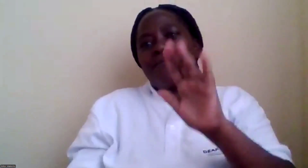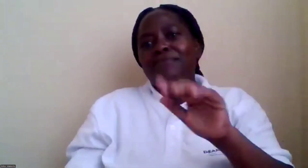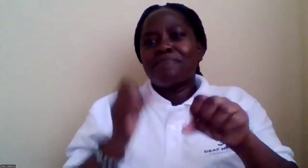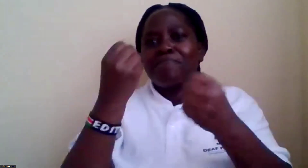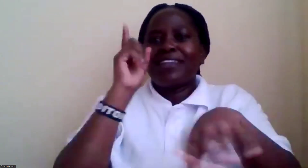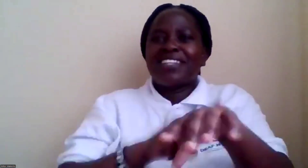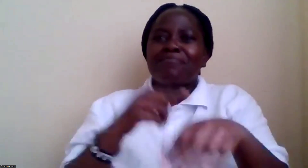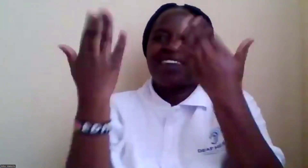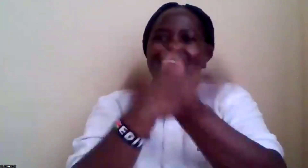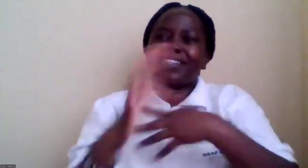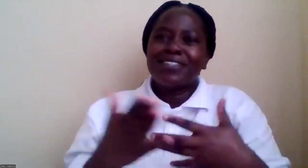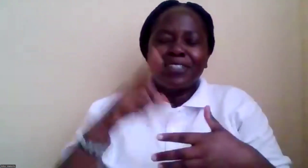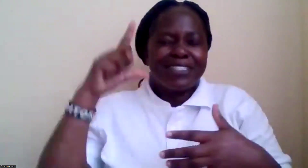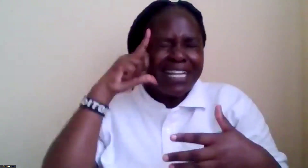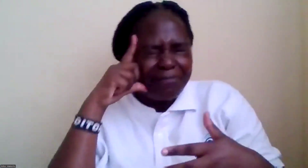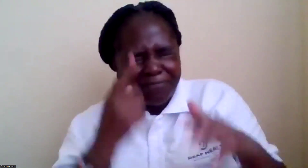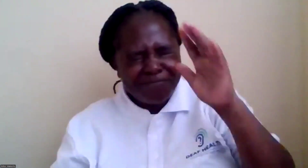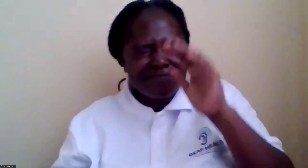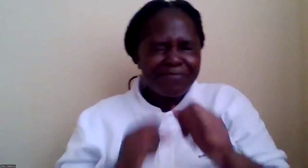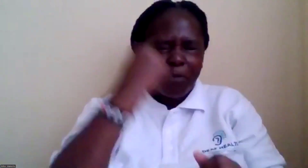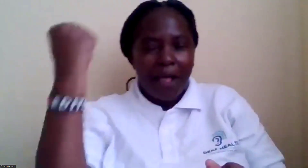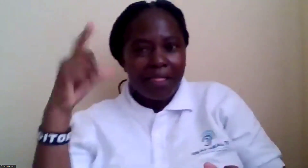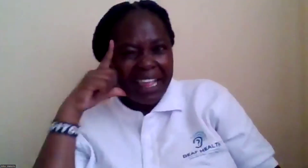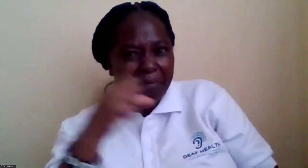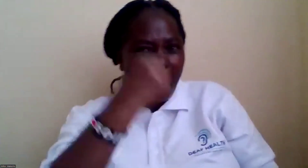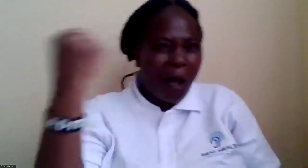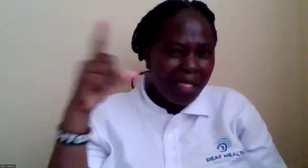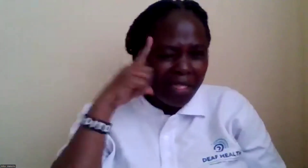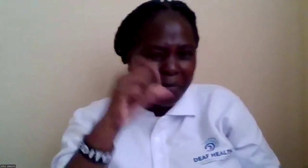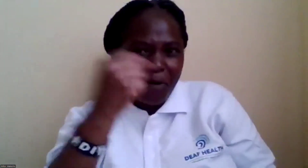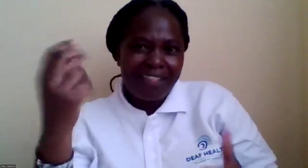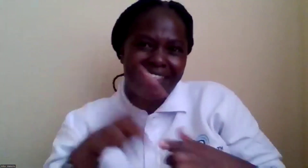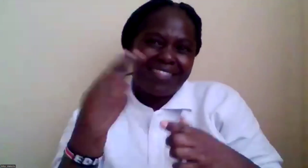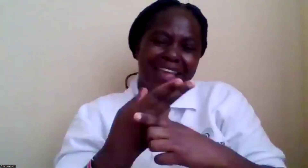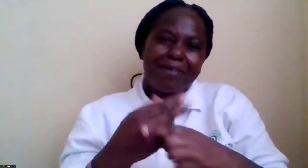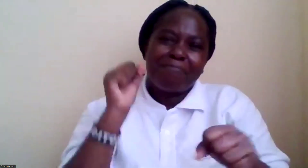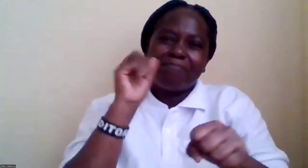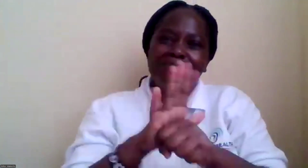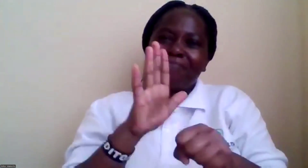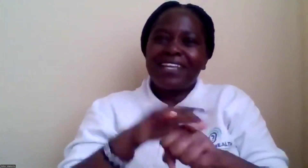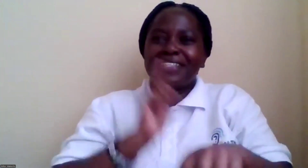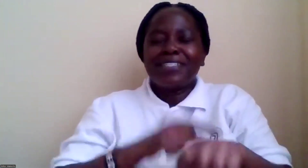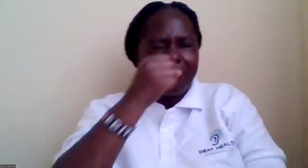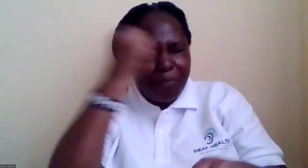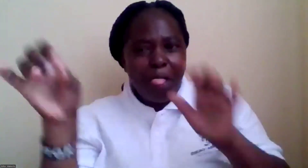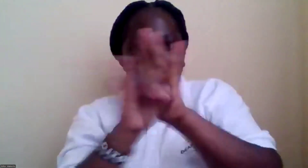Yeah. Only that they might, be waking up a lot to go to the washroom. Yeah.